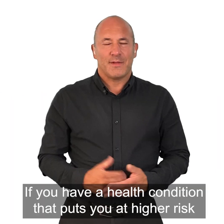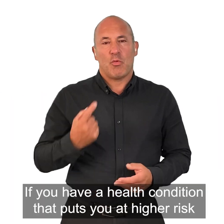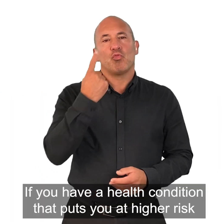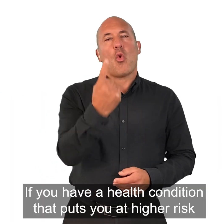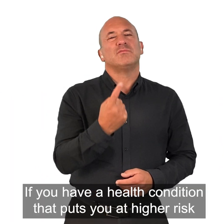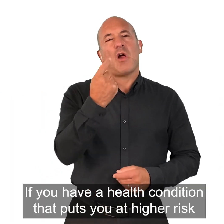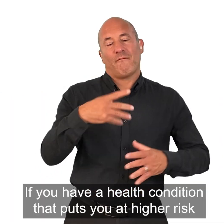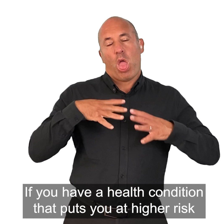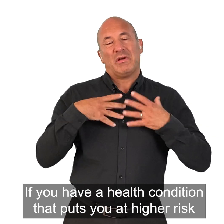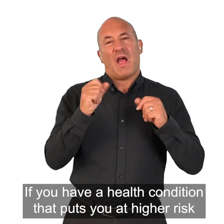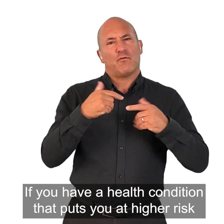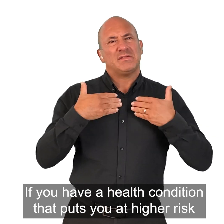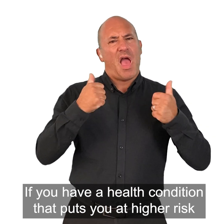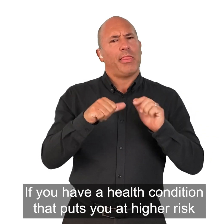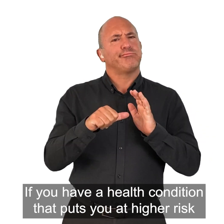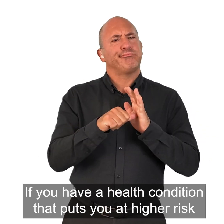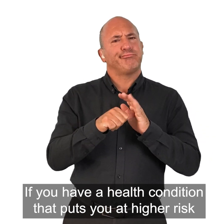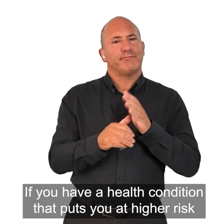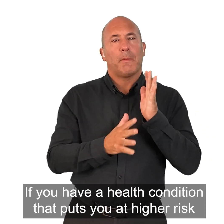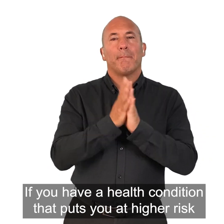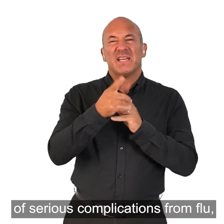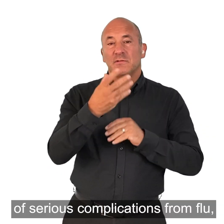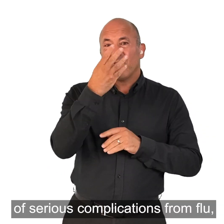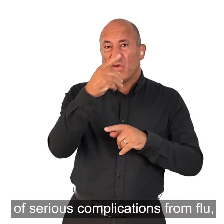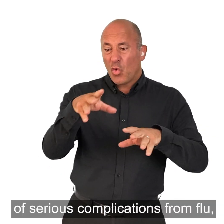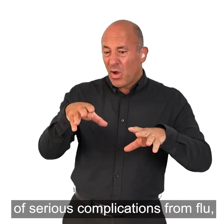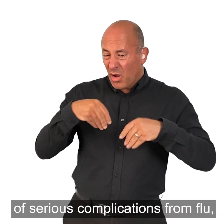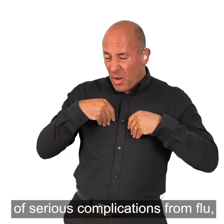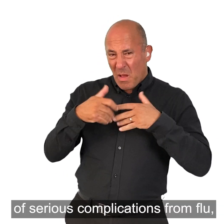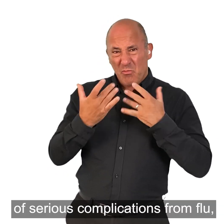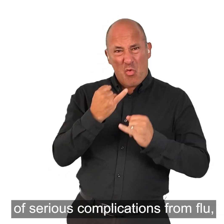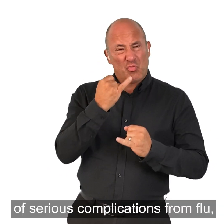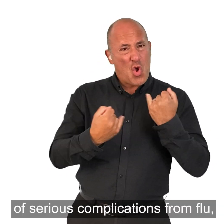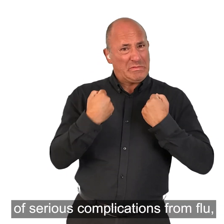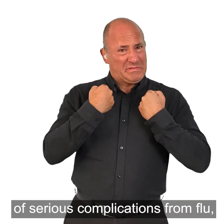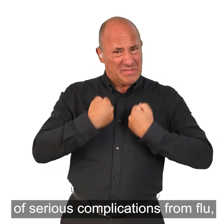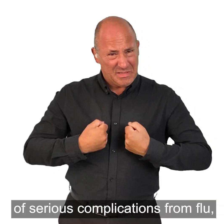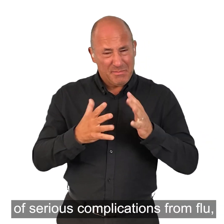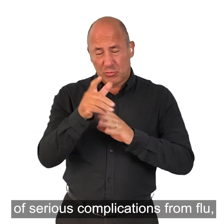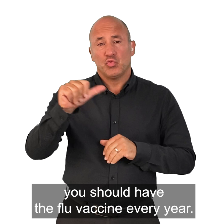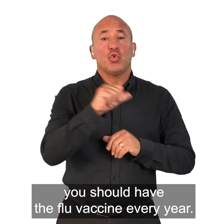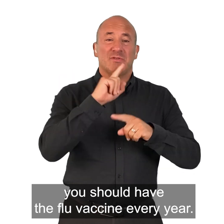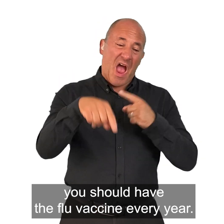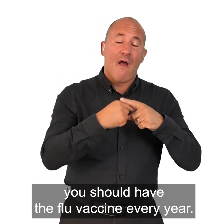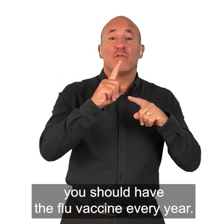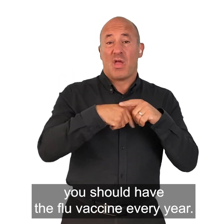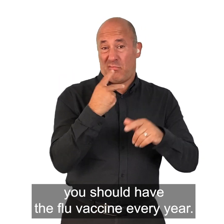If you have a health condition that puts you at higher risk of serious complications from flu, you should have the flu